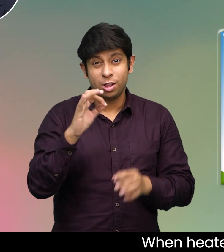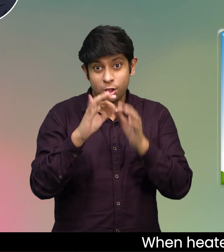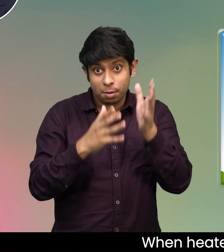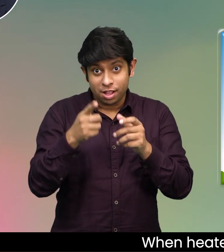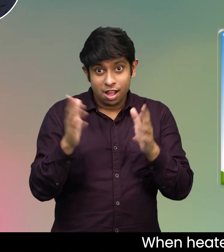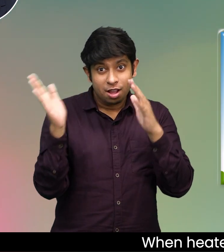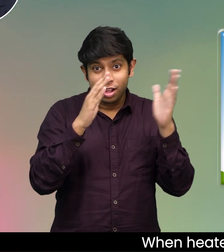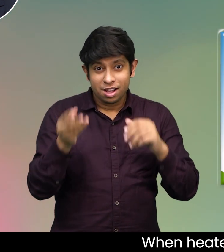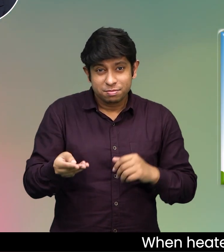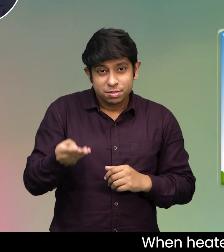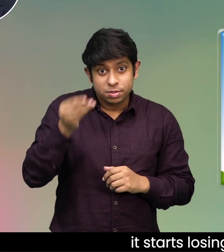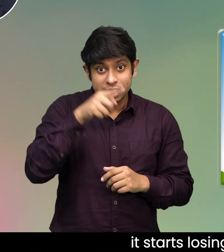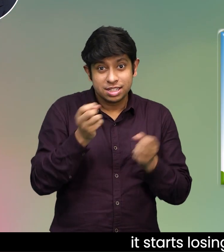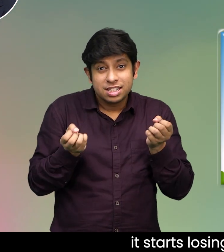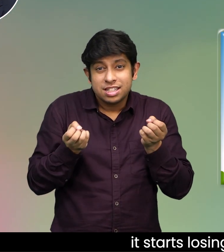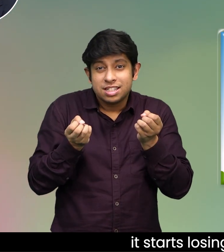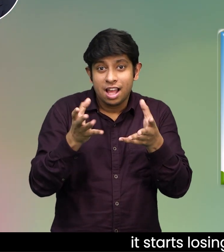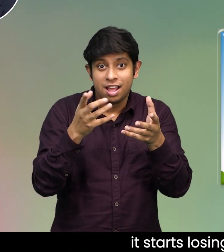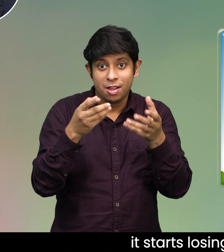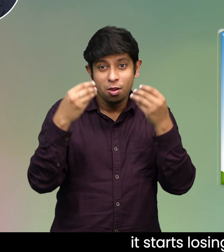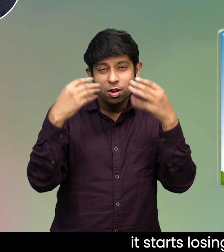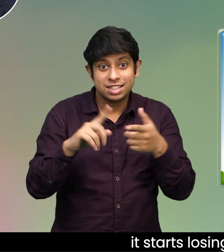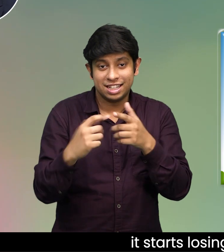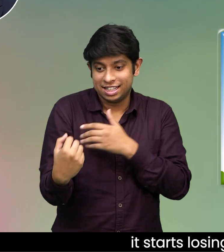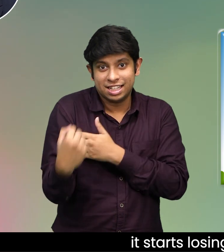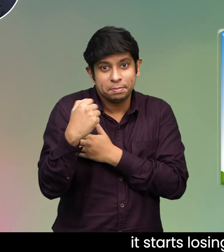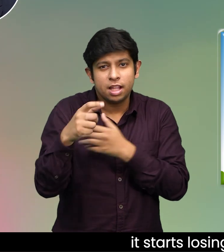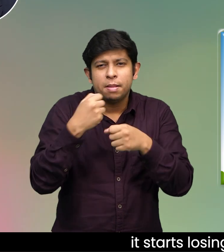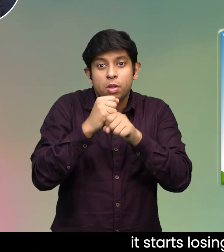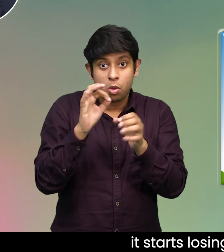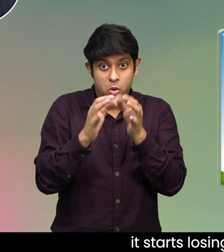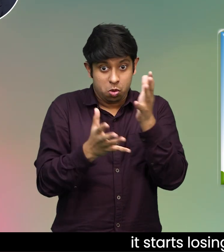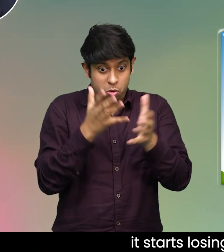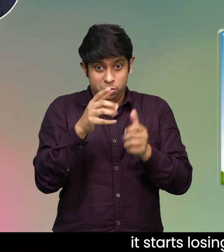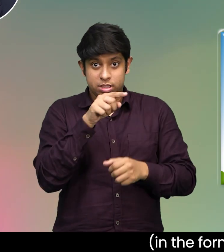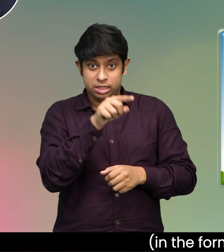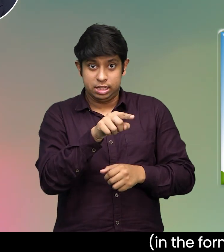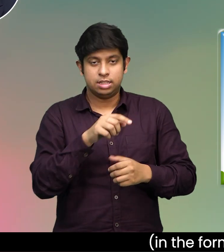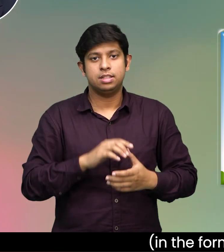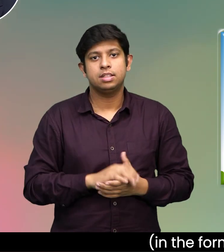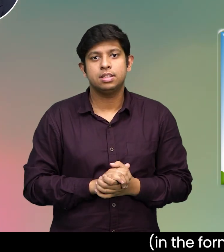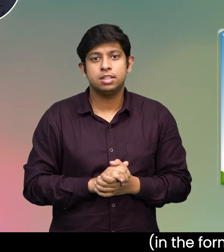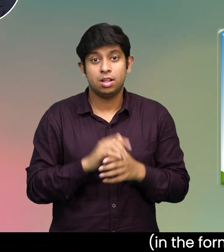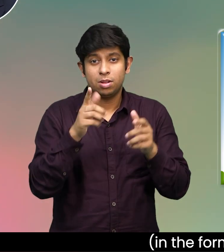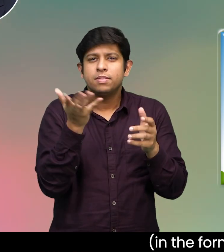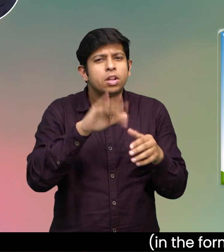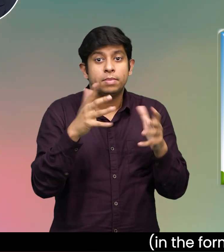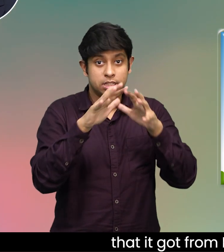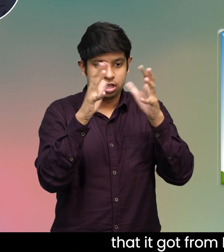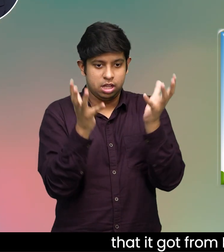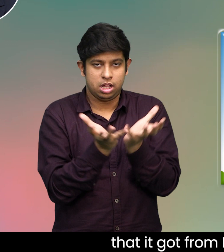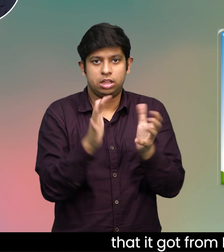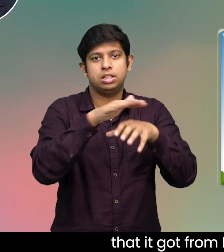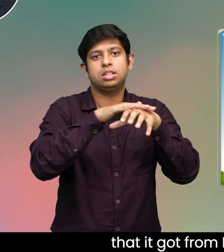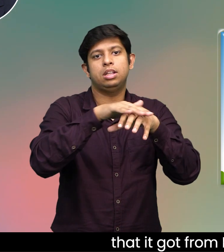When heated air rises, it starts losing the energy in the form of heat